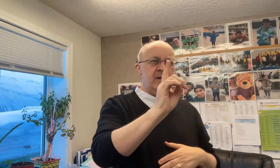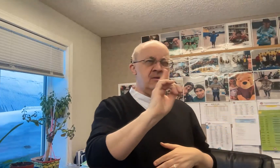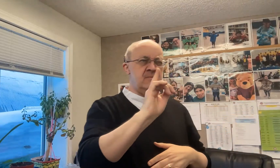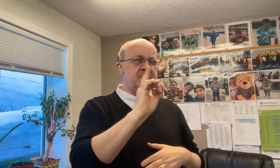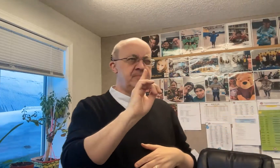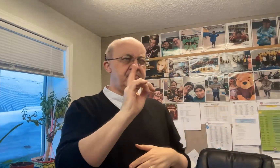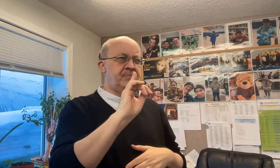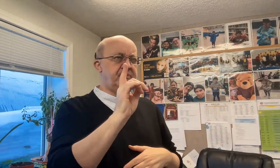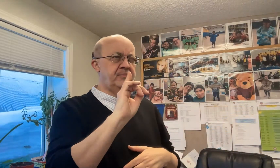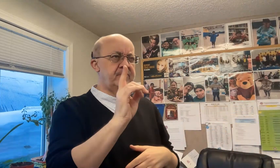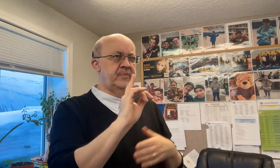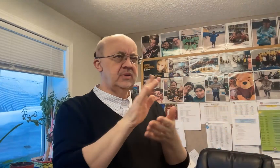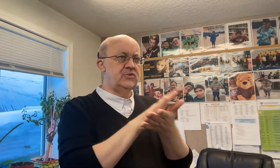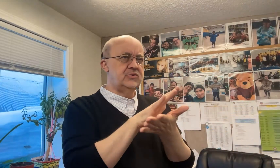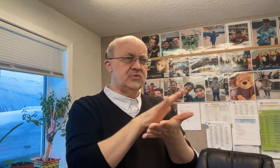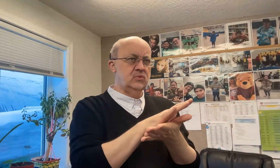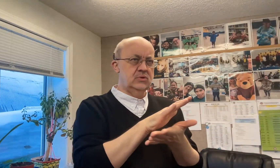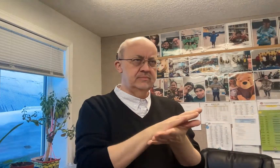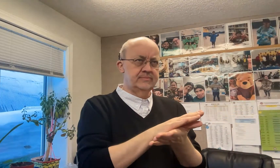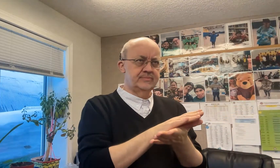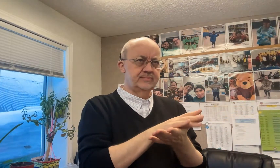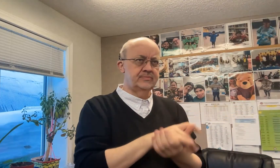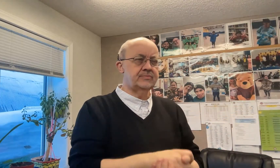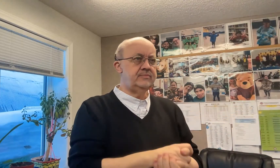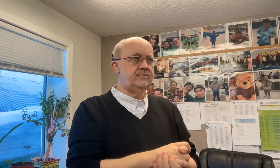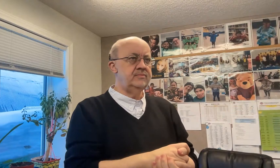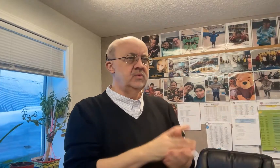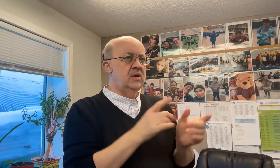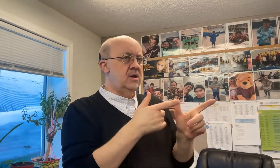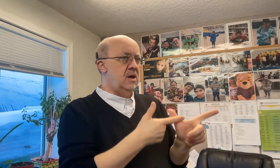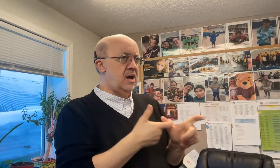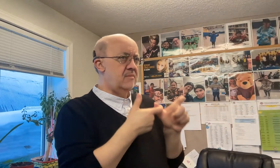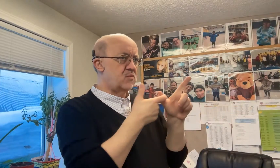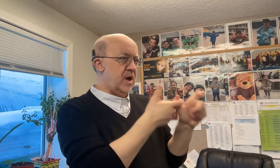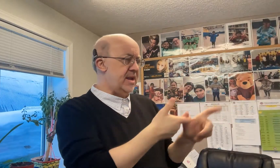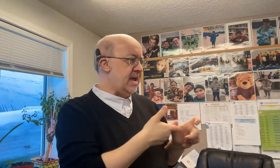where? To the school. I'm running